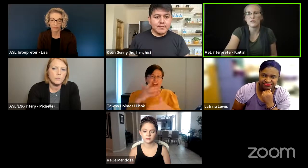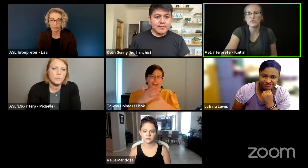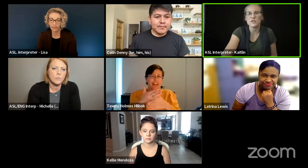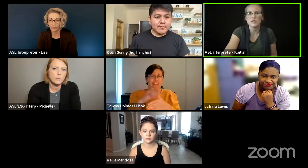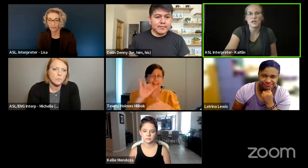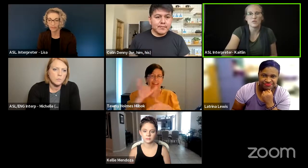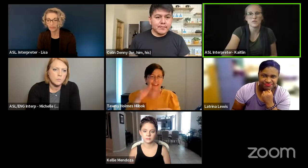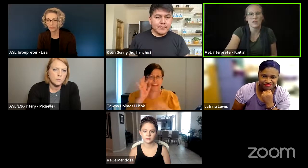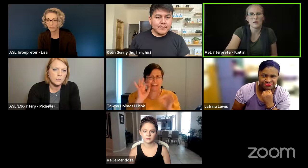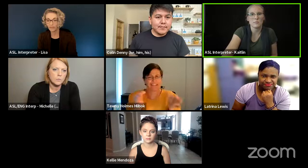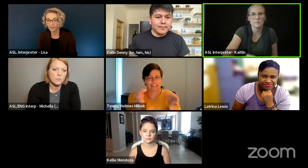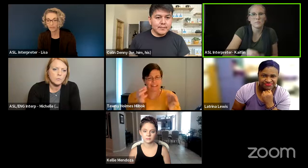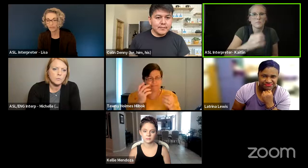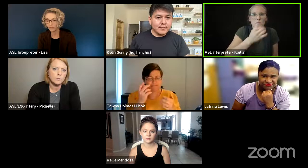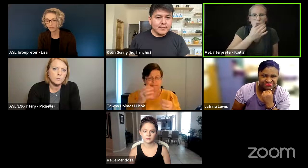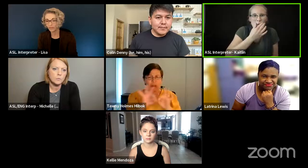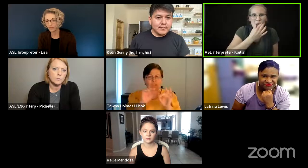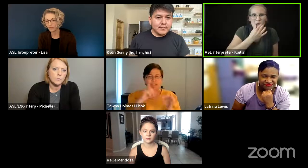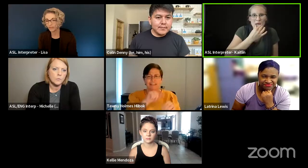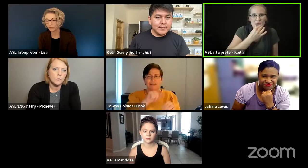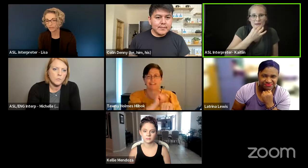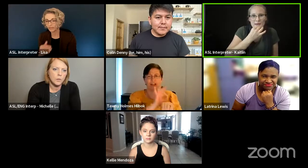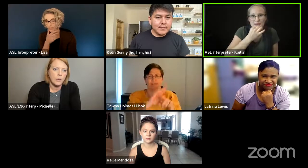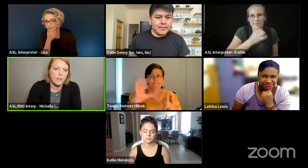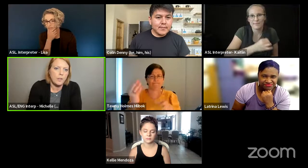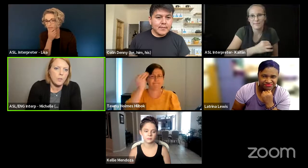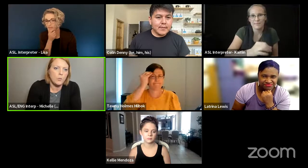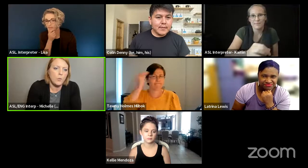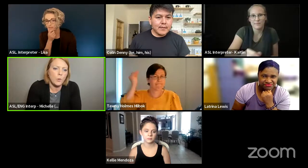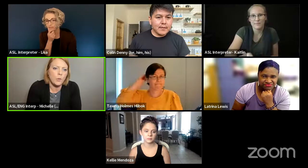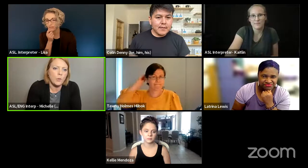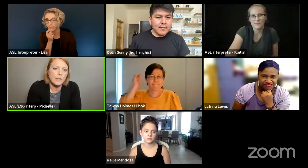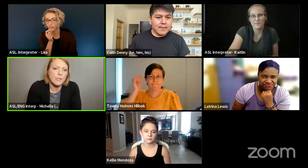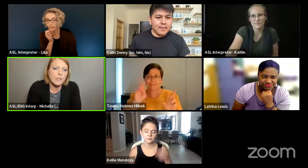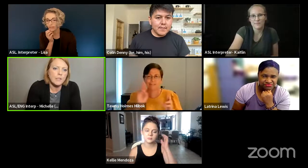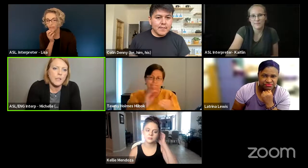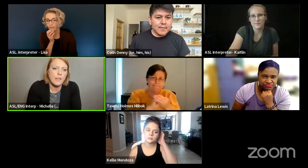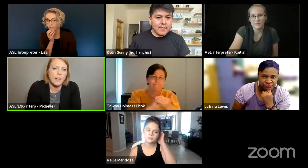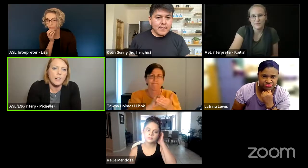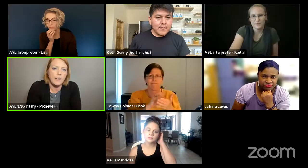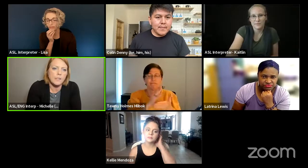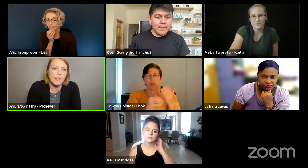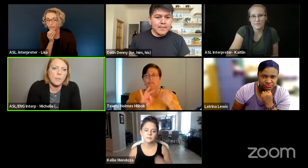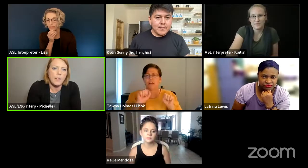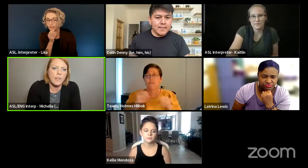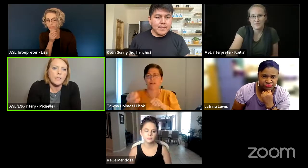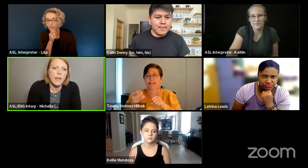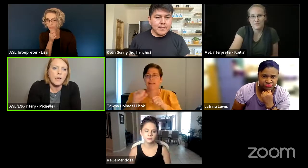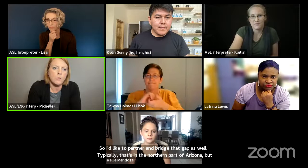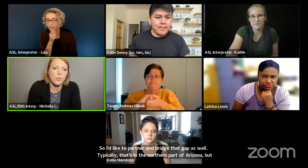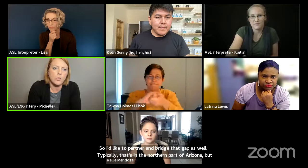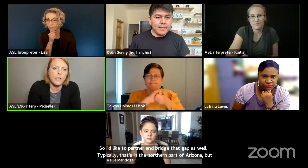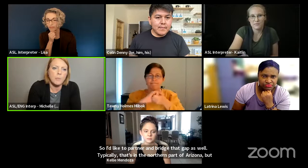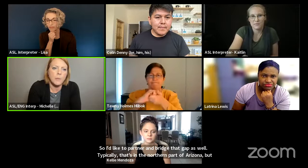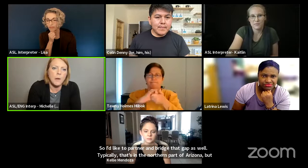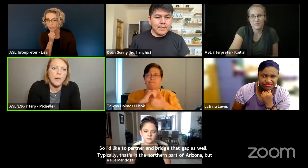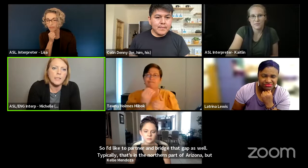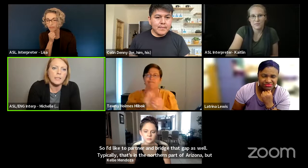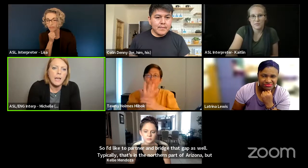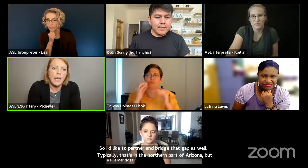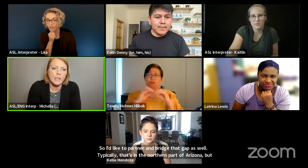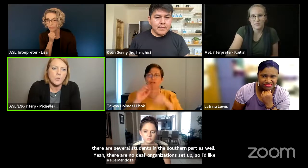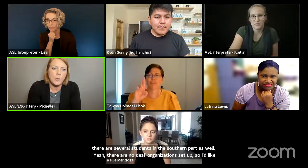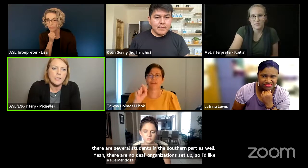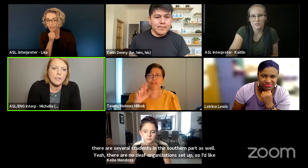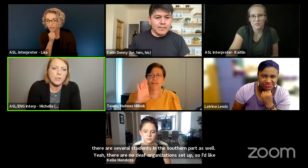posterity in the future to help set that up. Great. Thank you for your assistance in that area. That's something that the task force should keep in